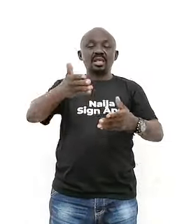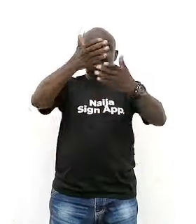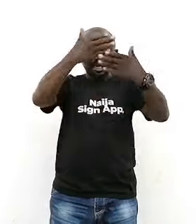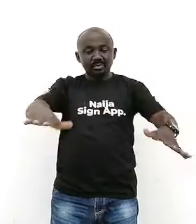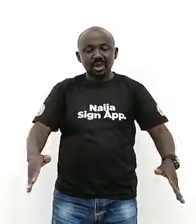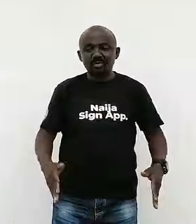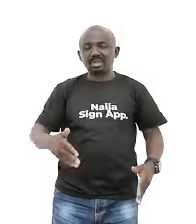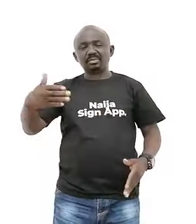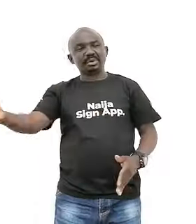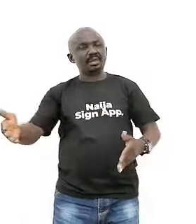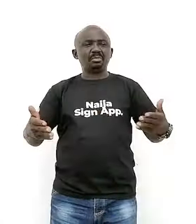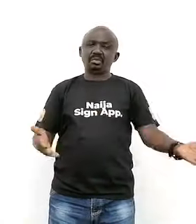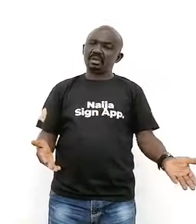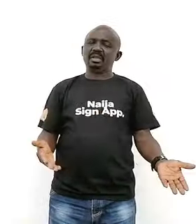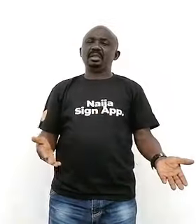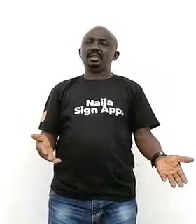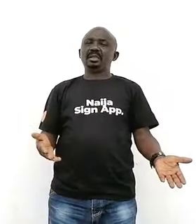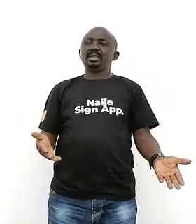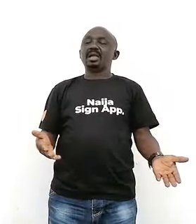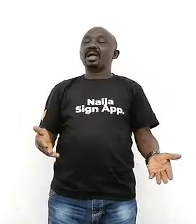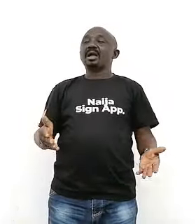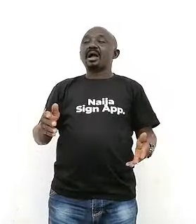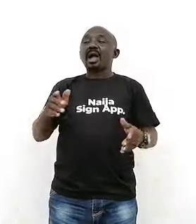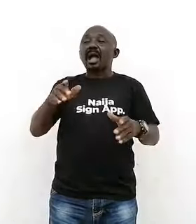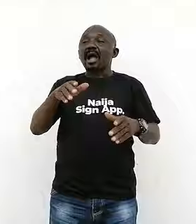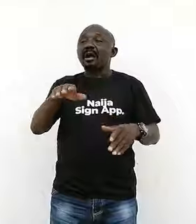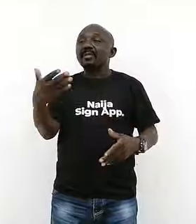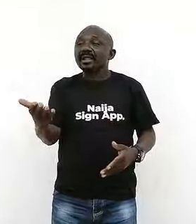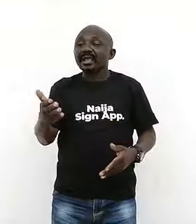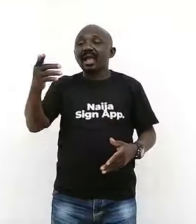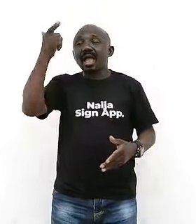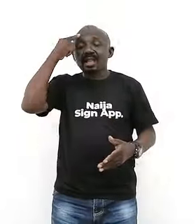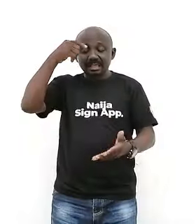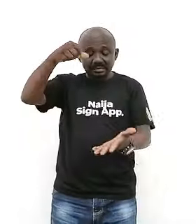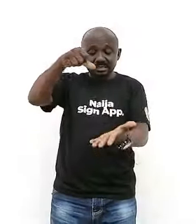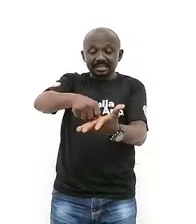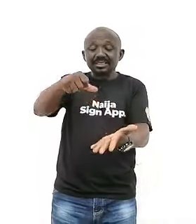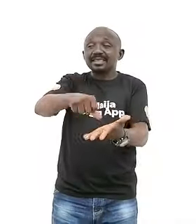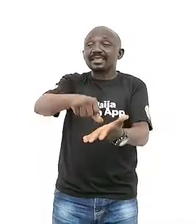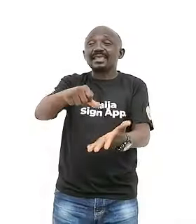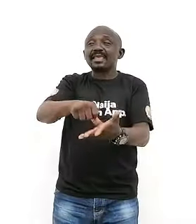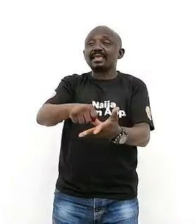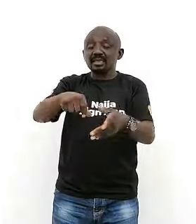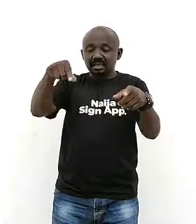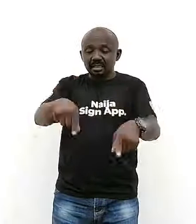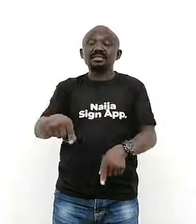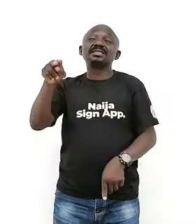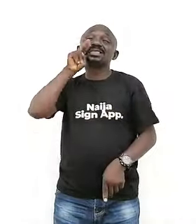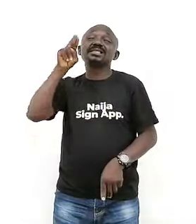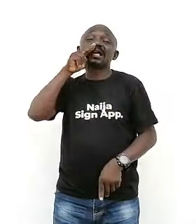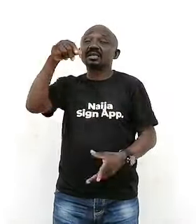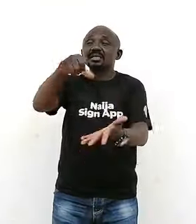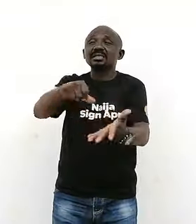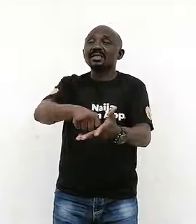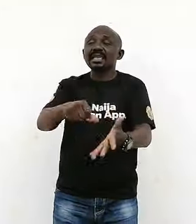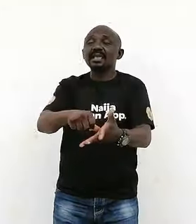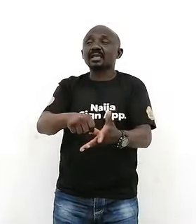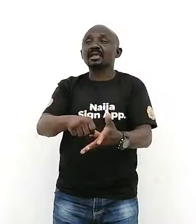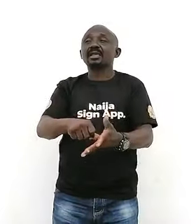living apart, for the most cases in harmony, at least to the extent that we know historically. But after the years of colonialism